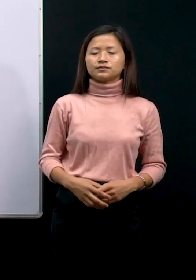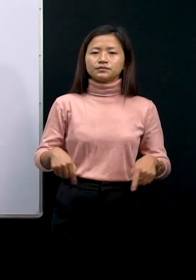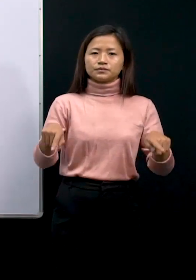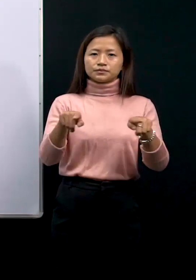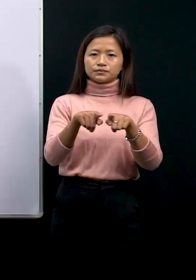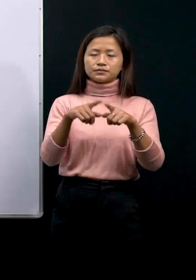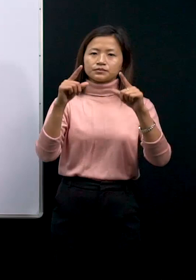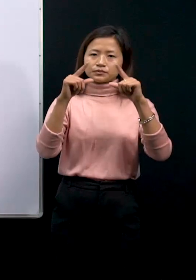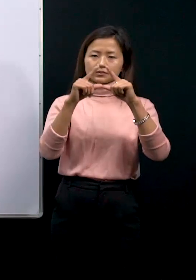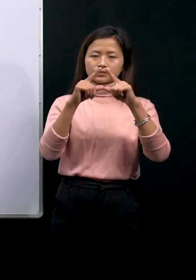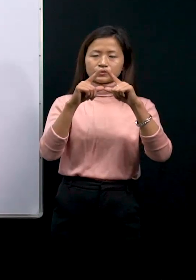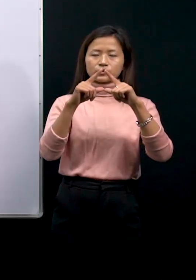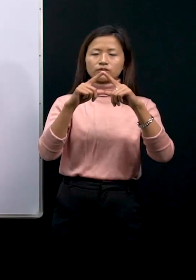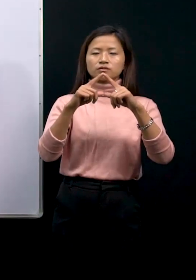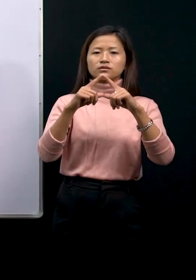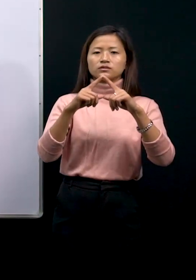and triangle